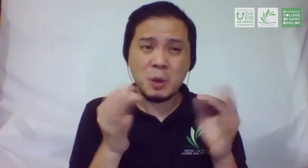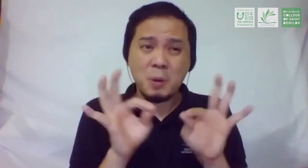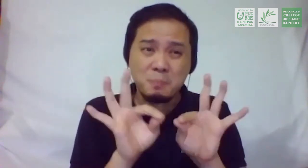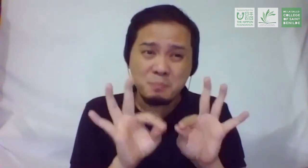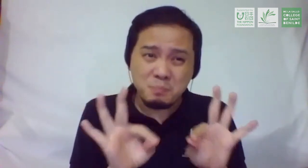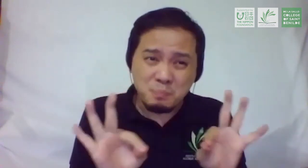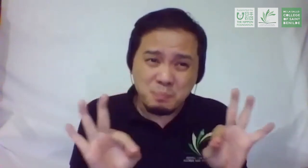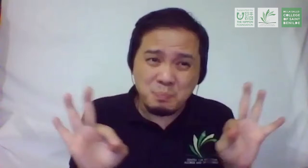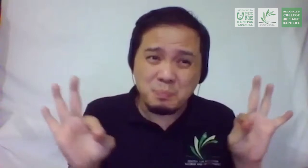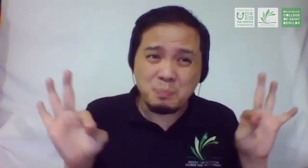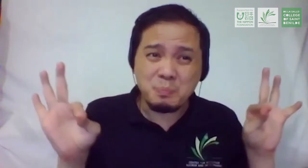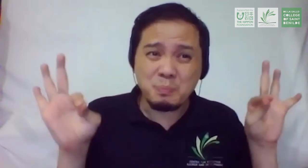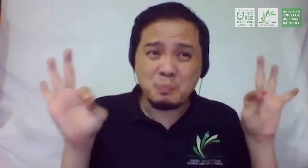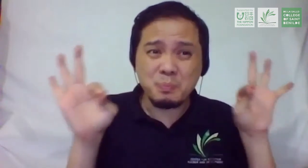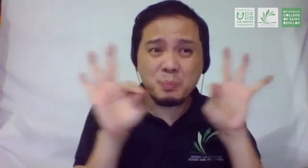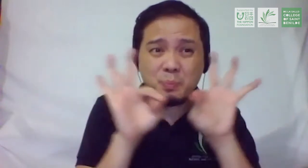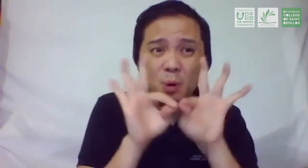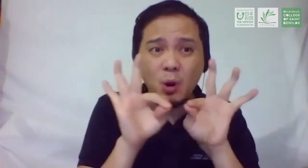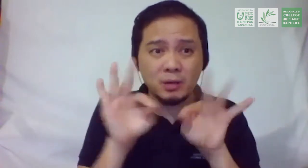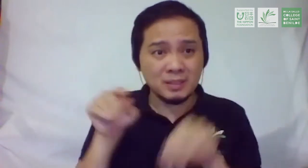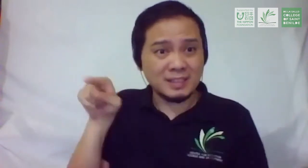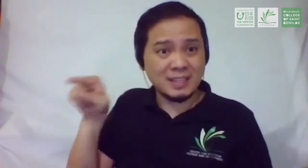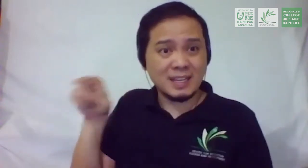copy everything.